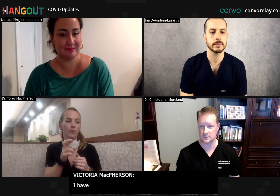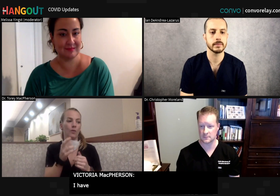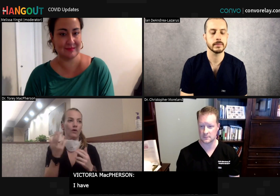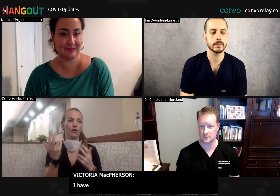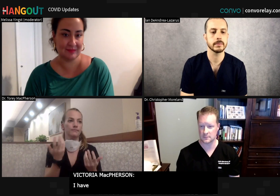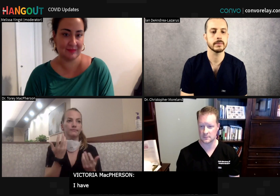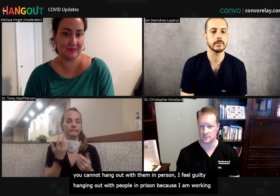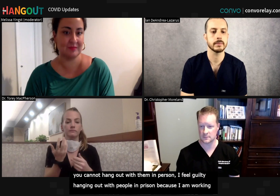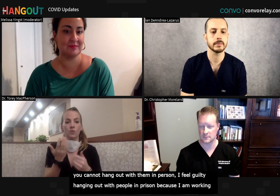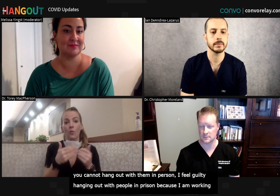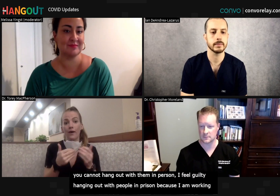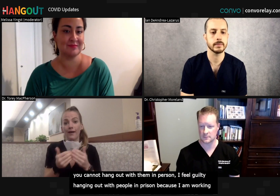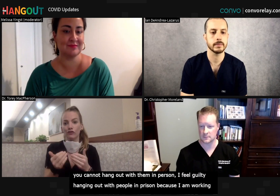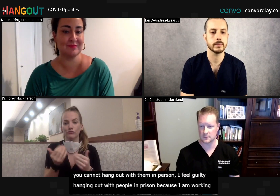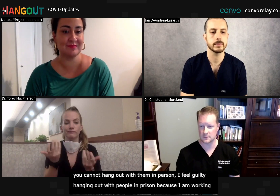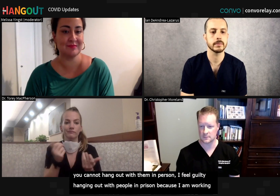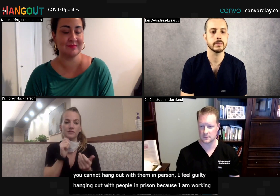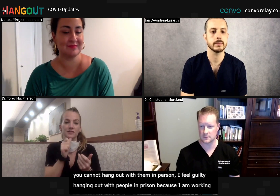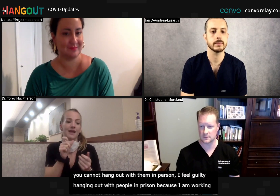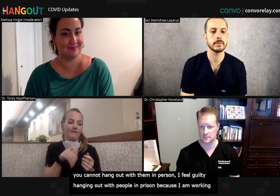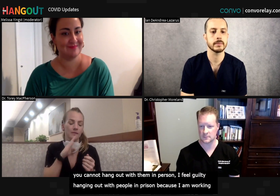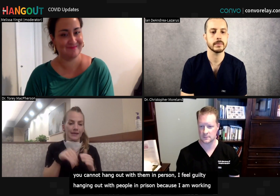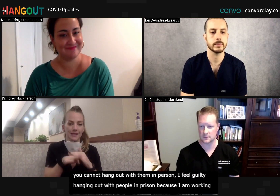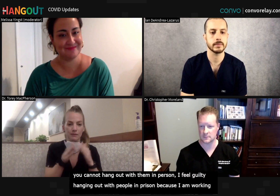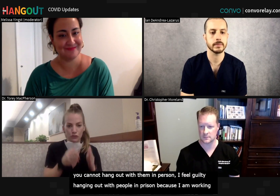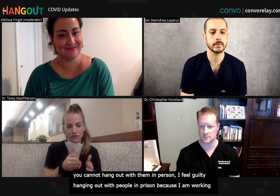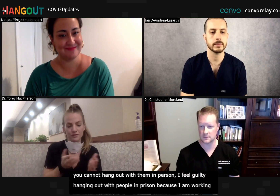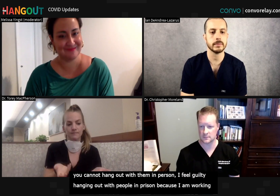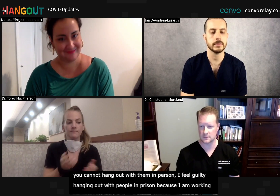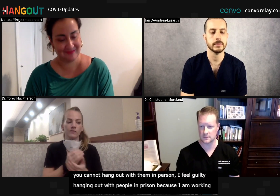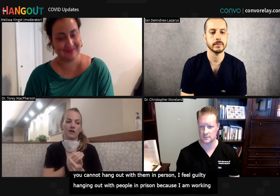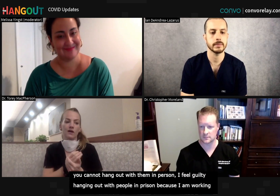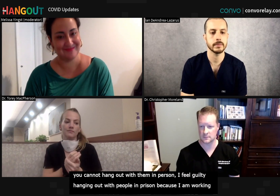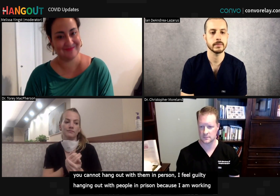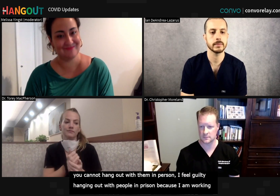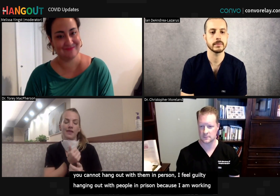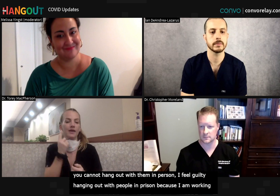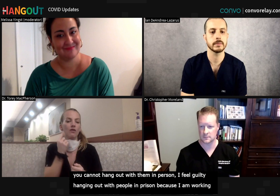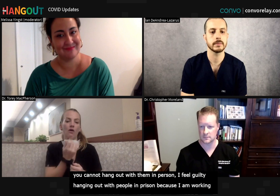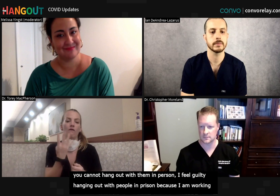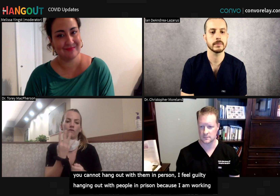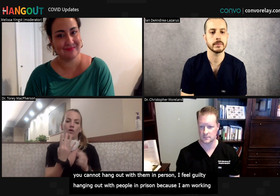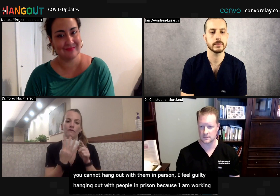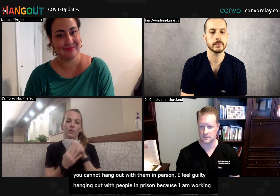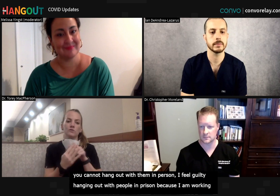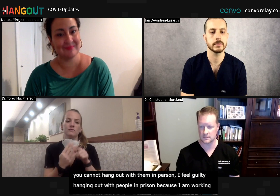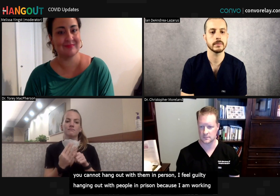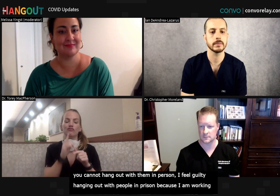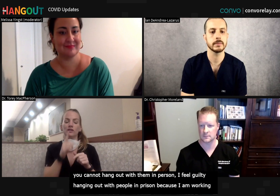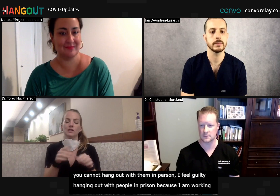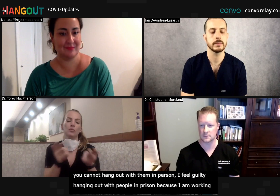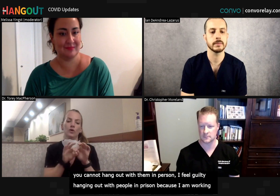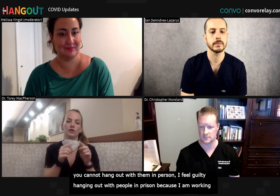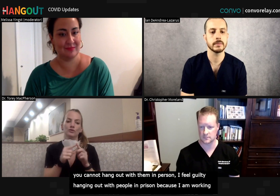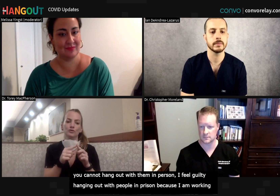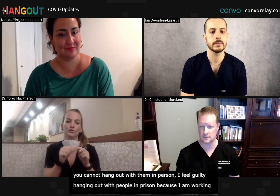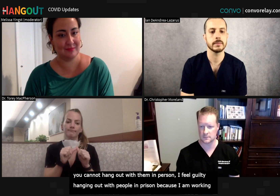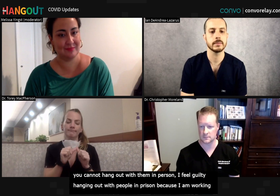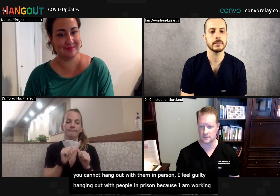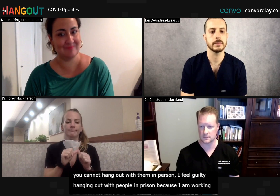find a way, whether it's FaceTiming or whatever it is. It doesn't have to be in person. And I think all 4 of those things